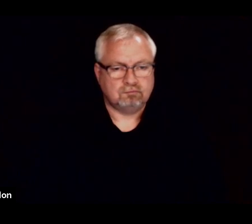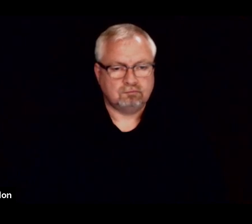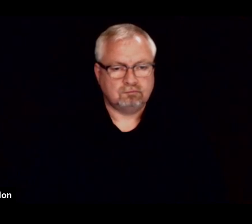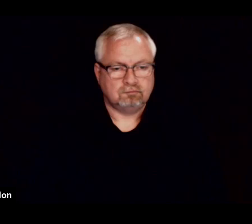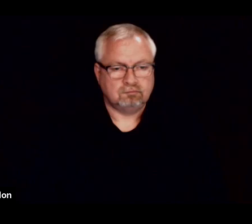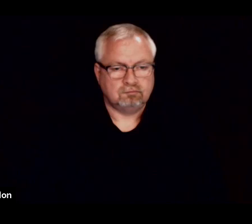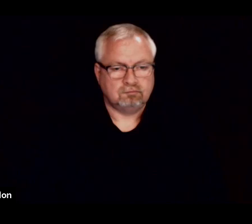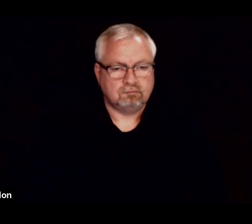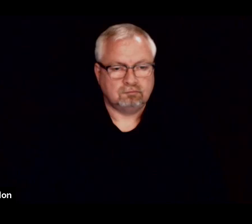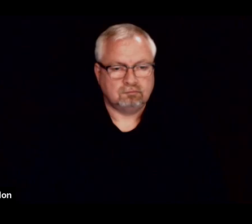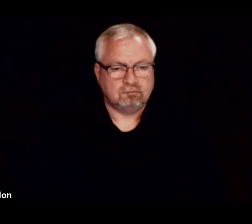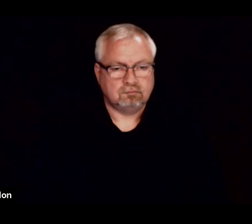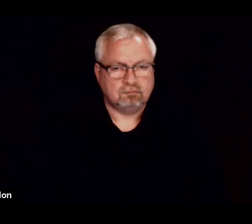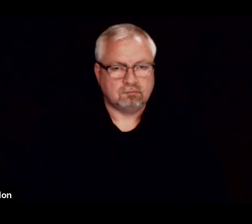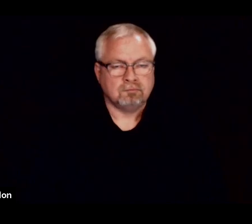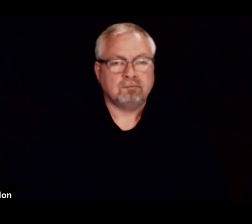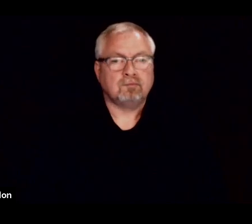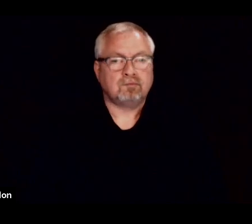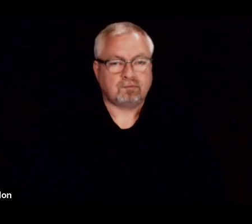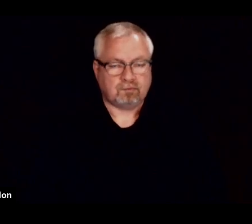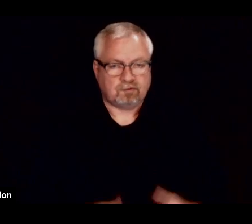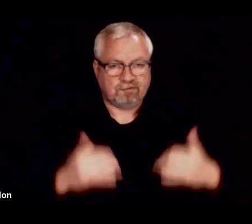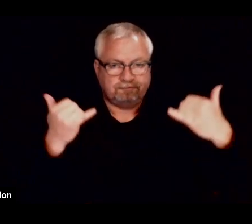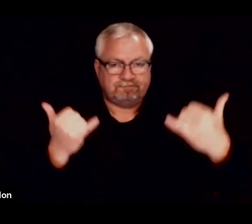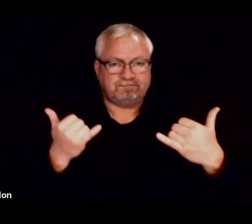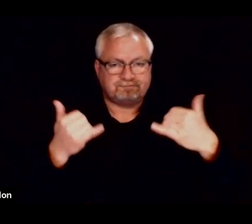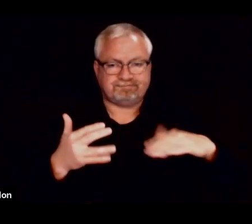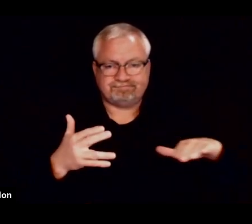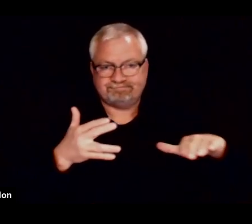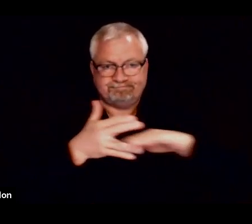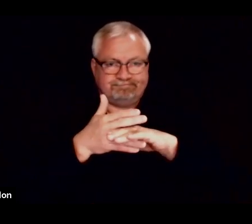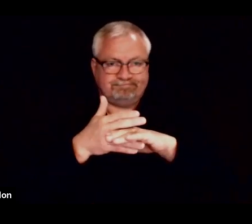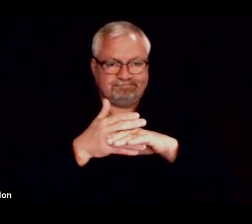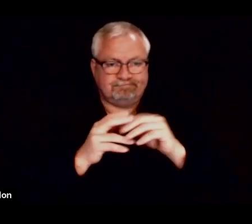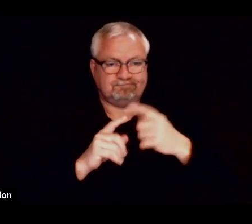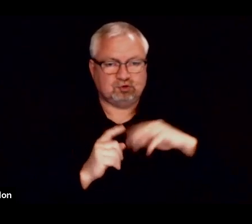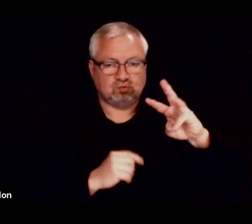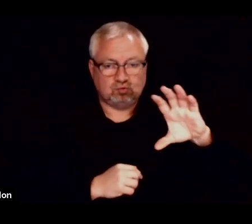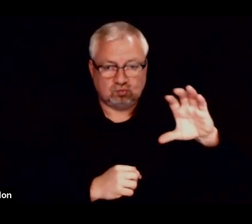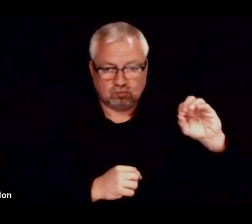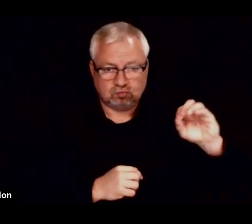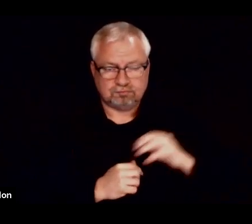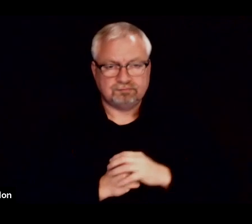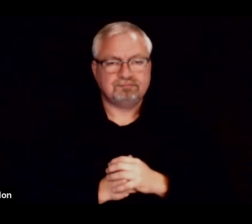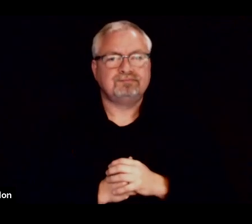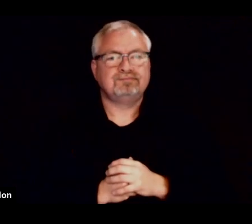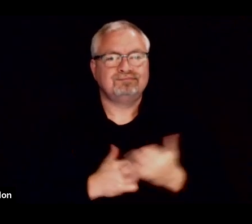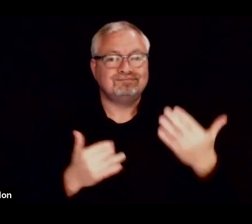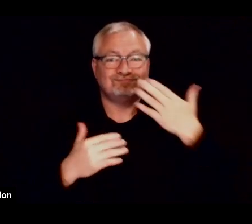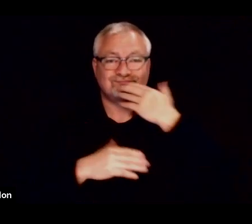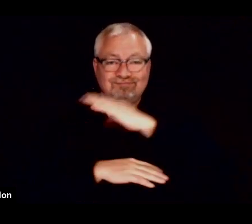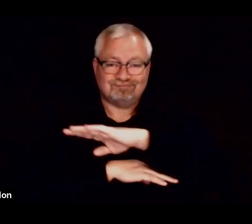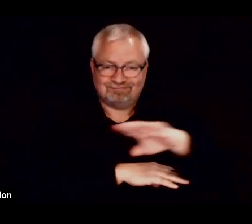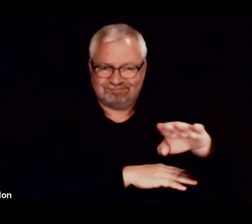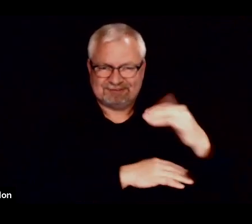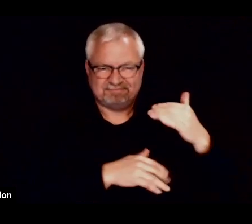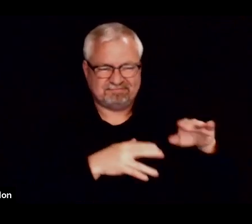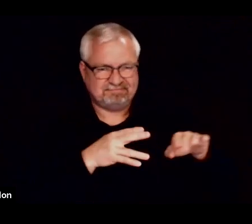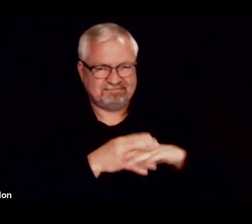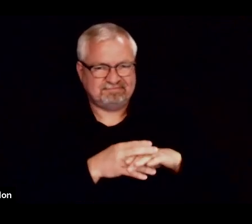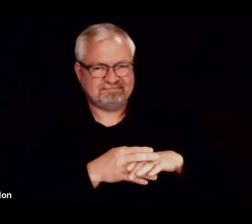Now, this is breaking news from WCCO. Good afternoon. We are breaking into programming for the Department of Health's